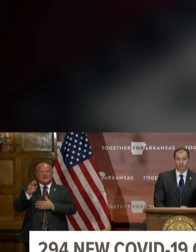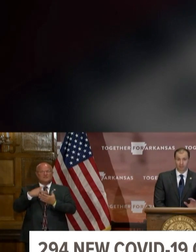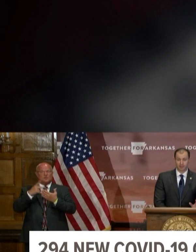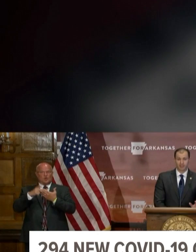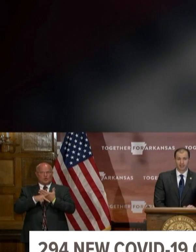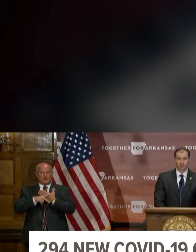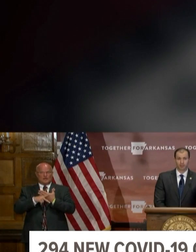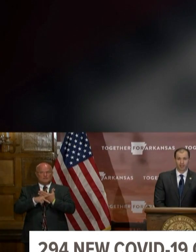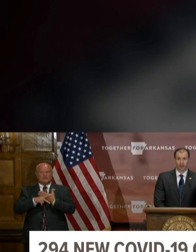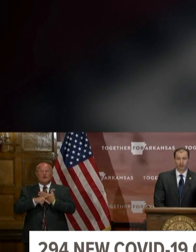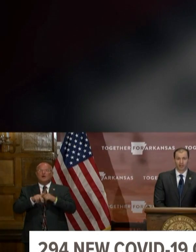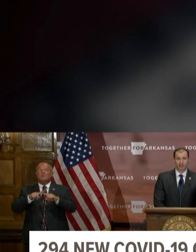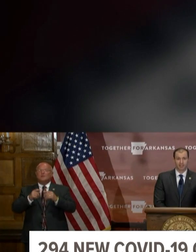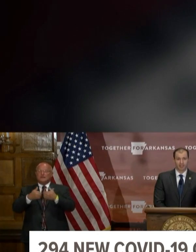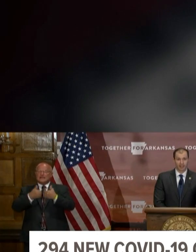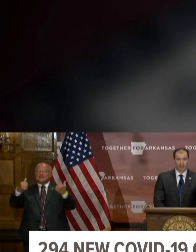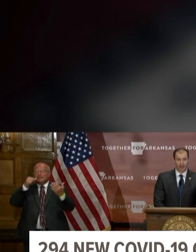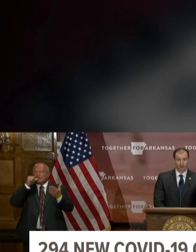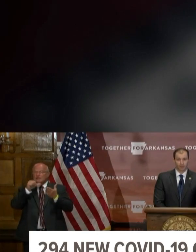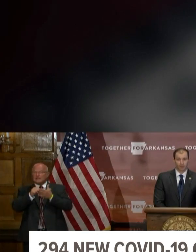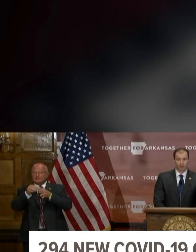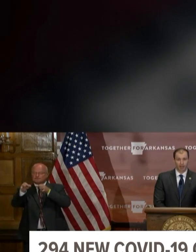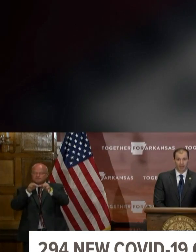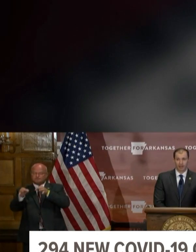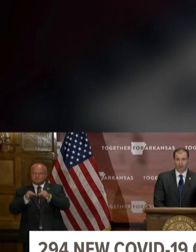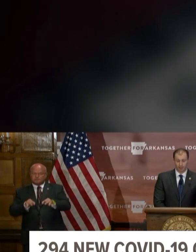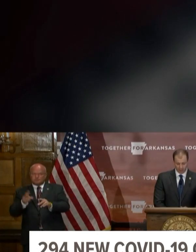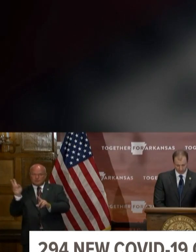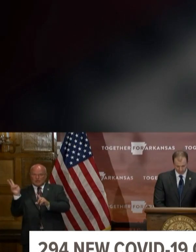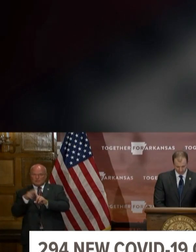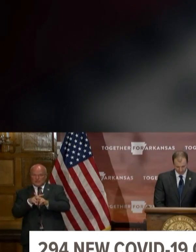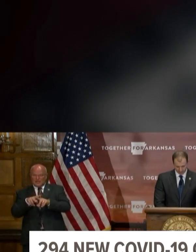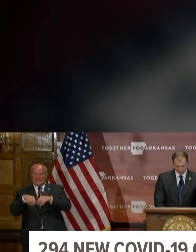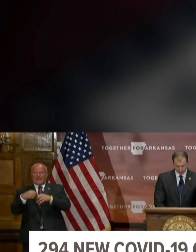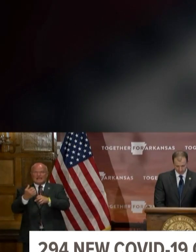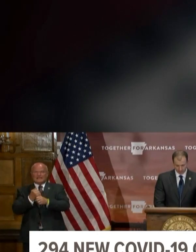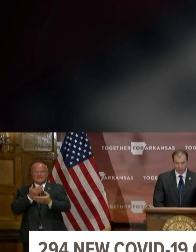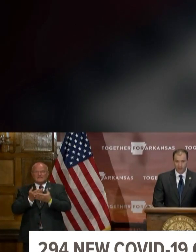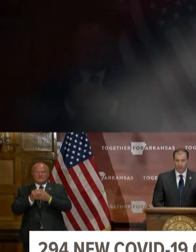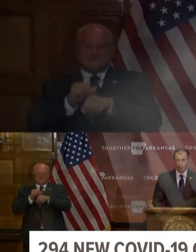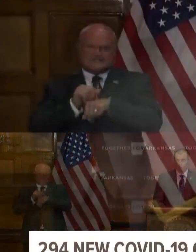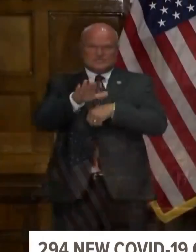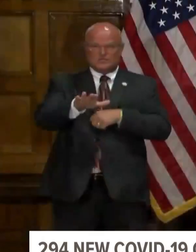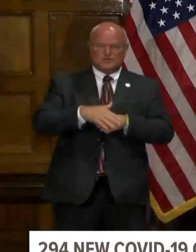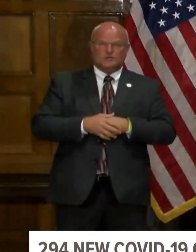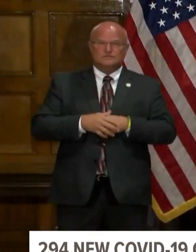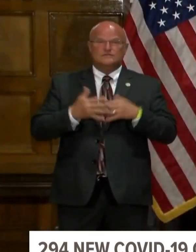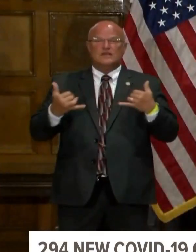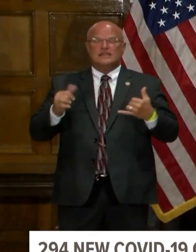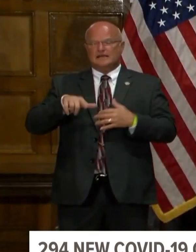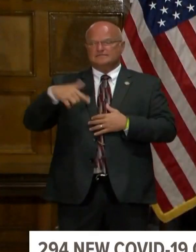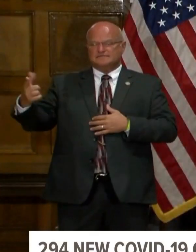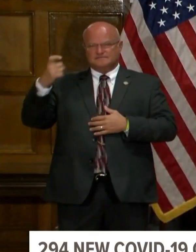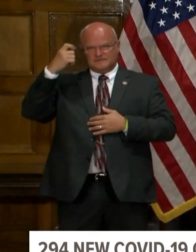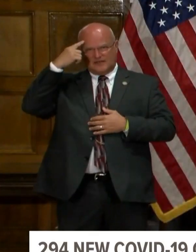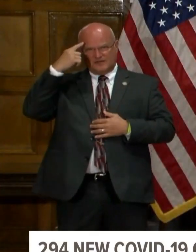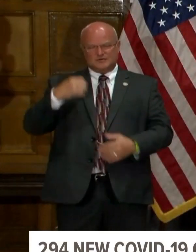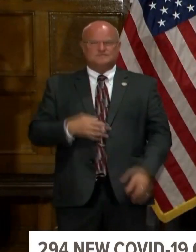But you'll receive a separate letter detailing how you will apply and how we'll get those funds out to you. With that, Governor, I'll turn it back over